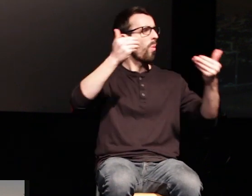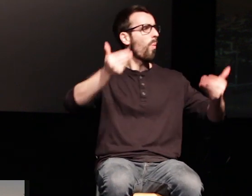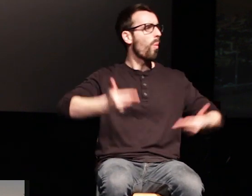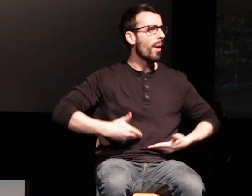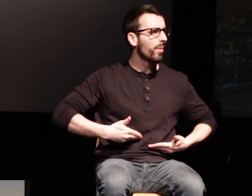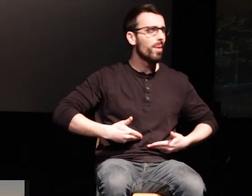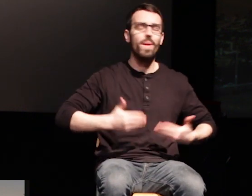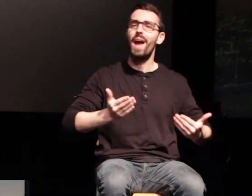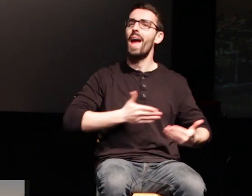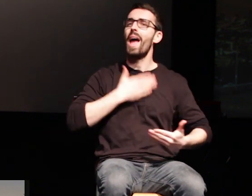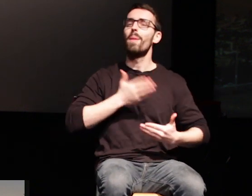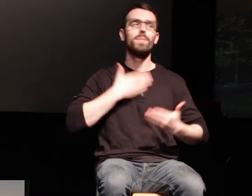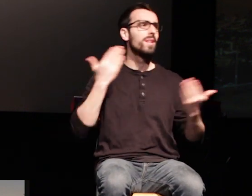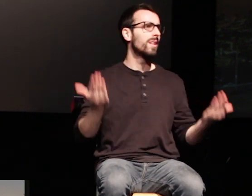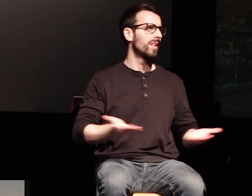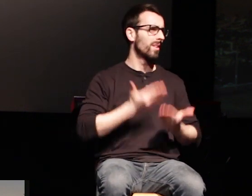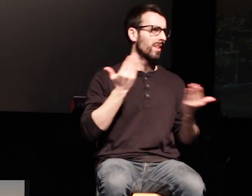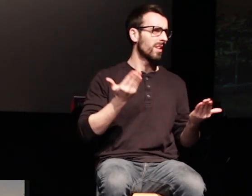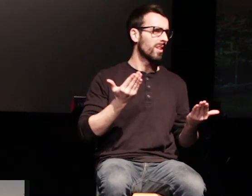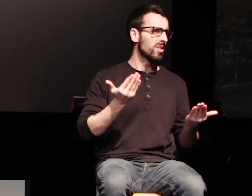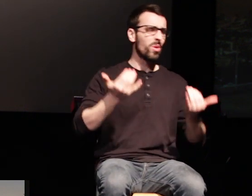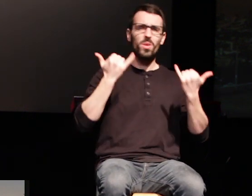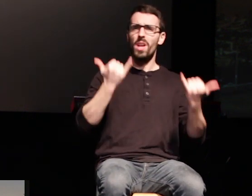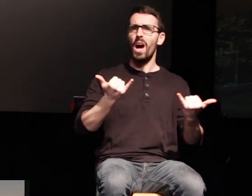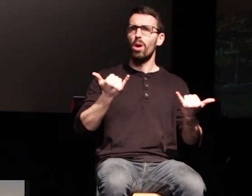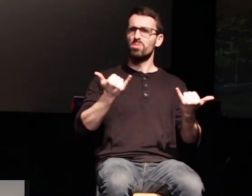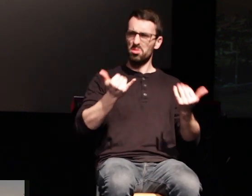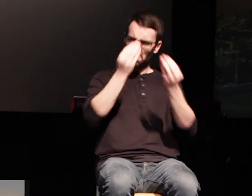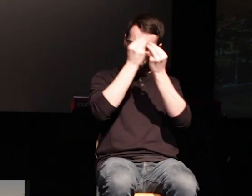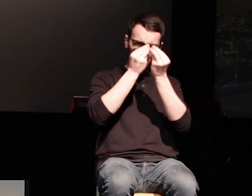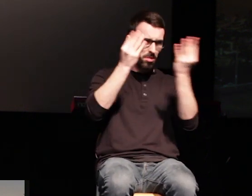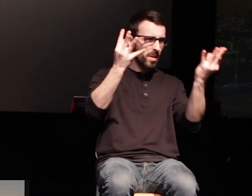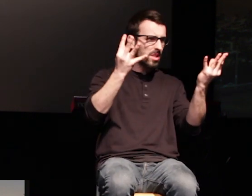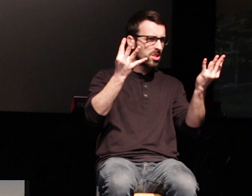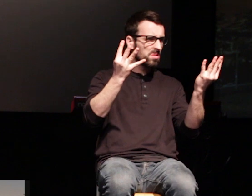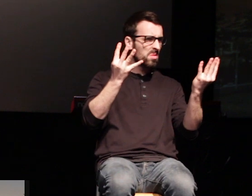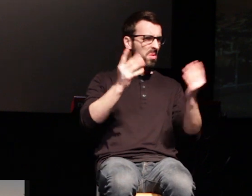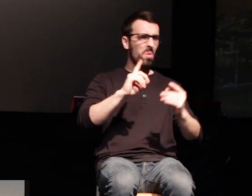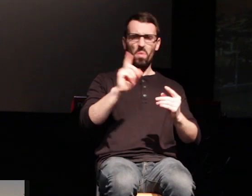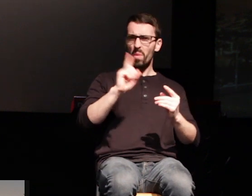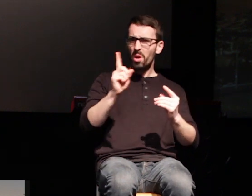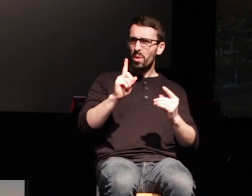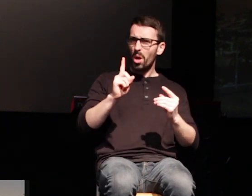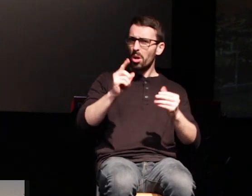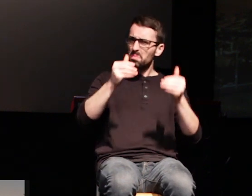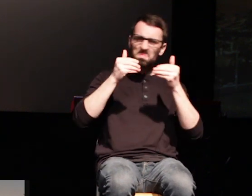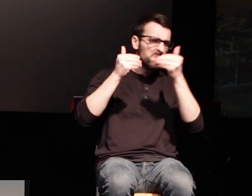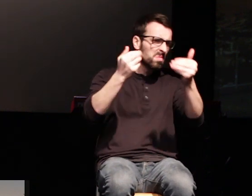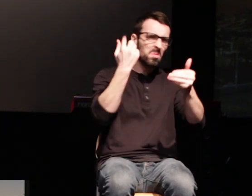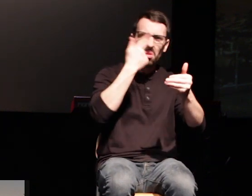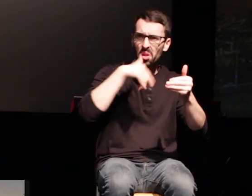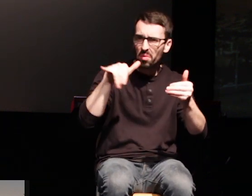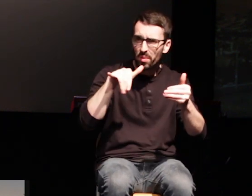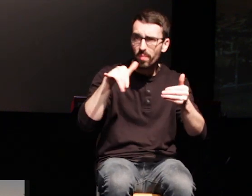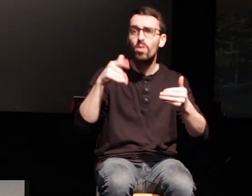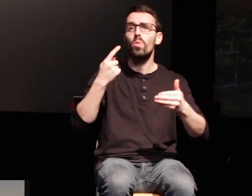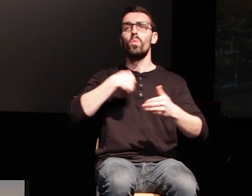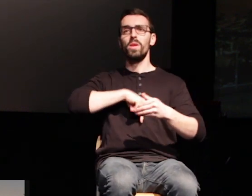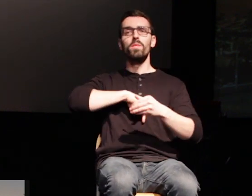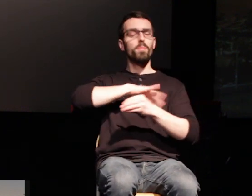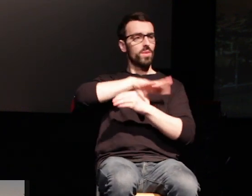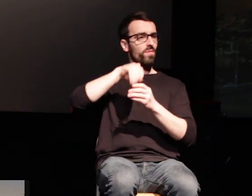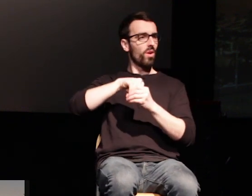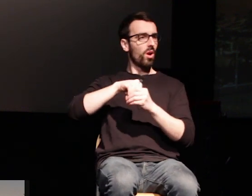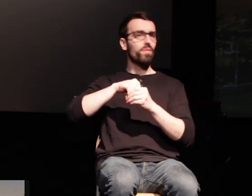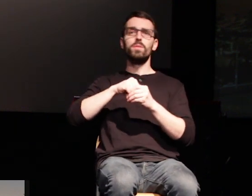little context of what we're studying today and where we're going, we are in the middle of a series right now called Jesus Unfiltered, which you just saw the video for it. And